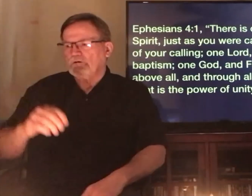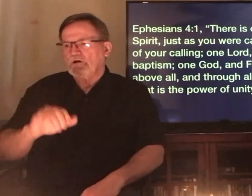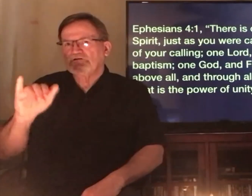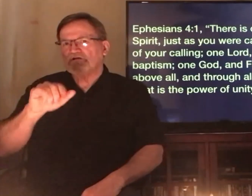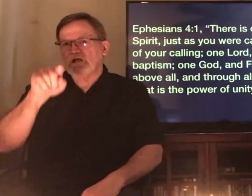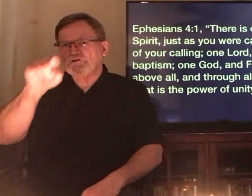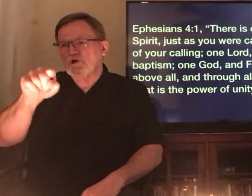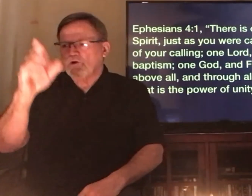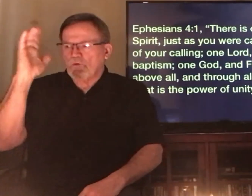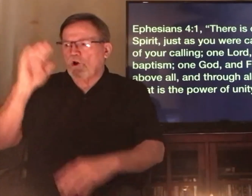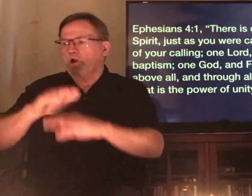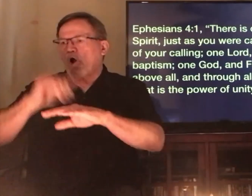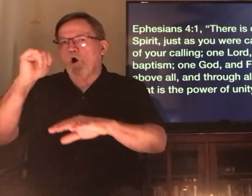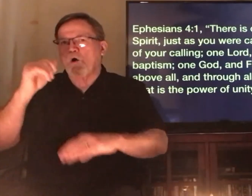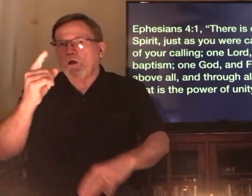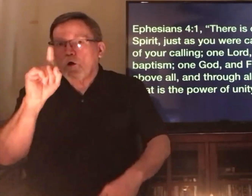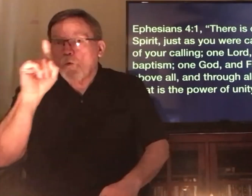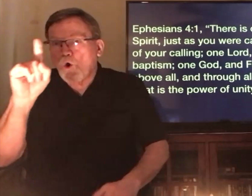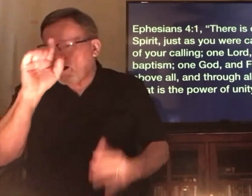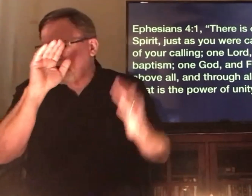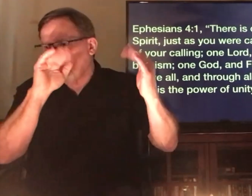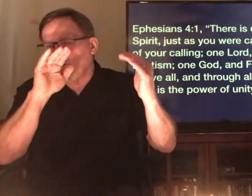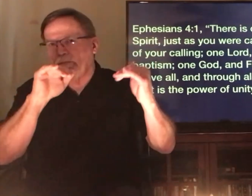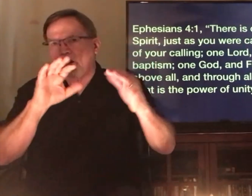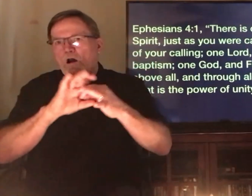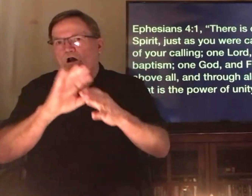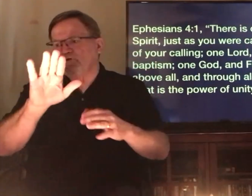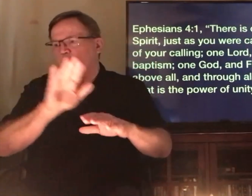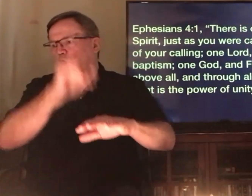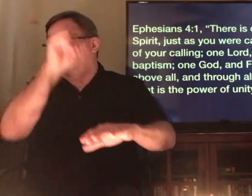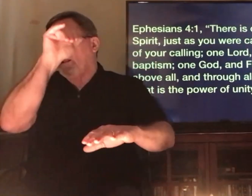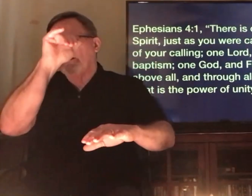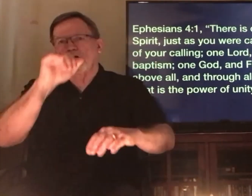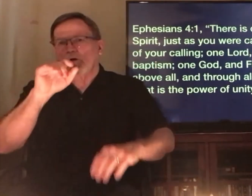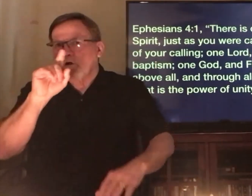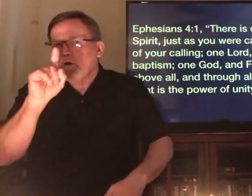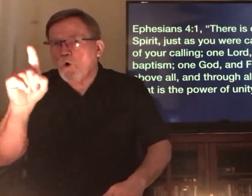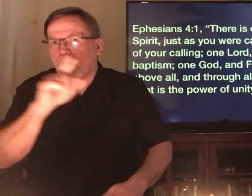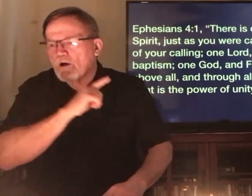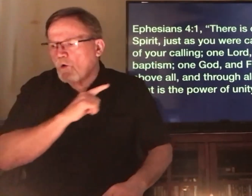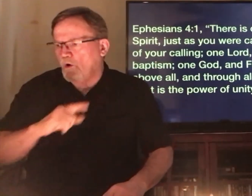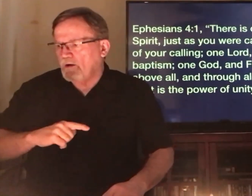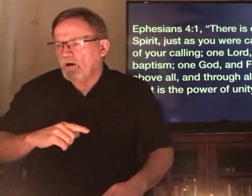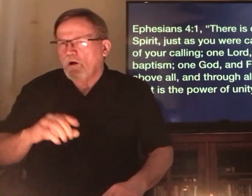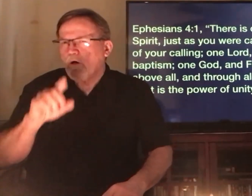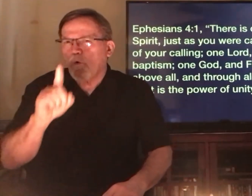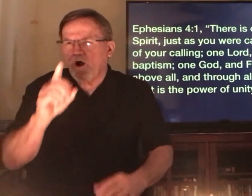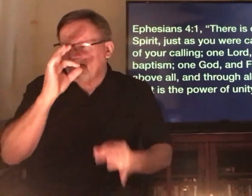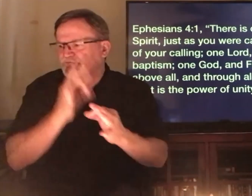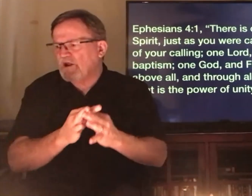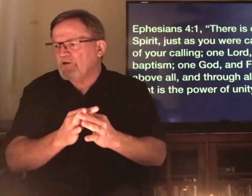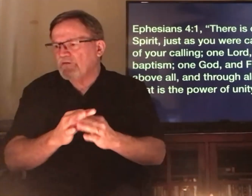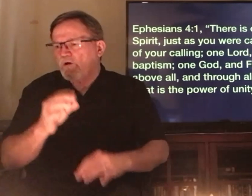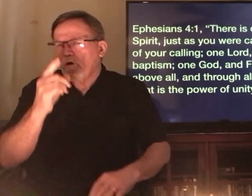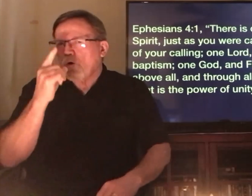husband died, Boaz, kin related to her husband that died, but the Redeemer,